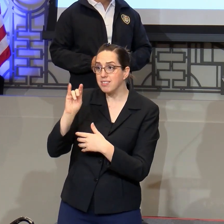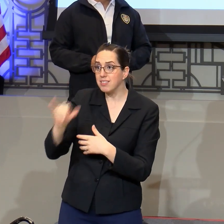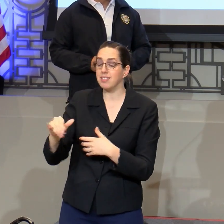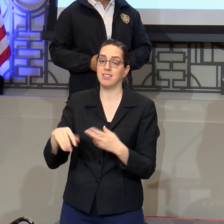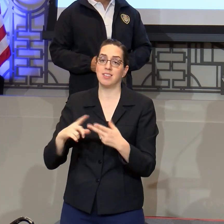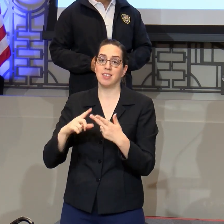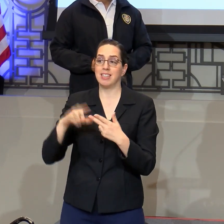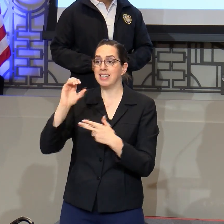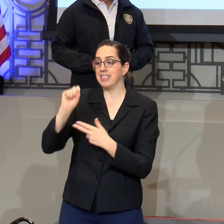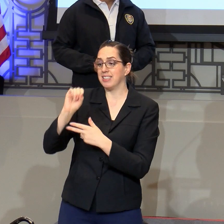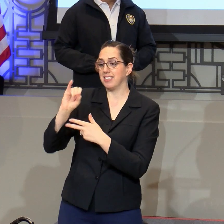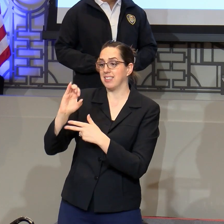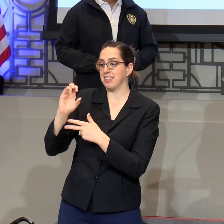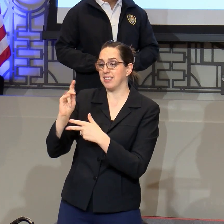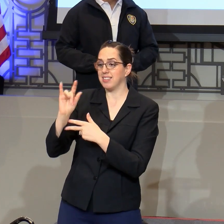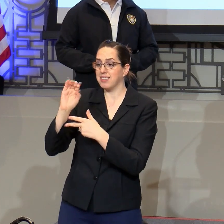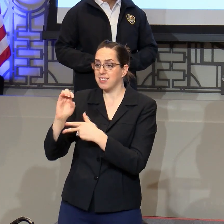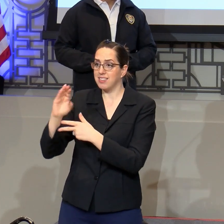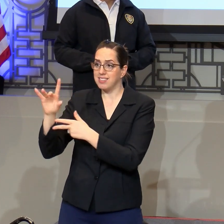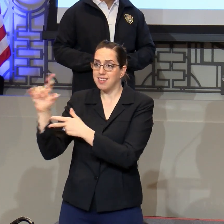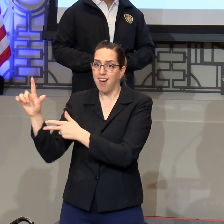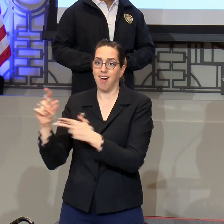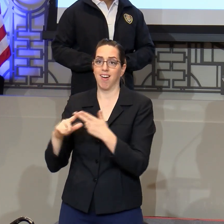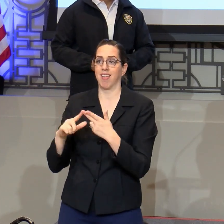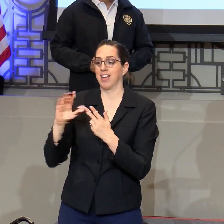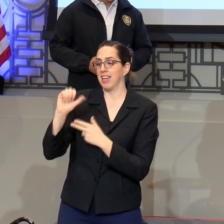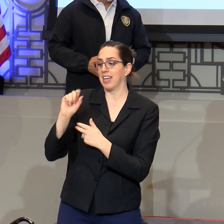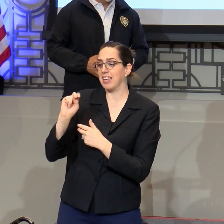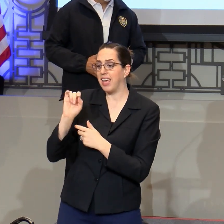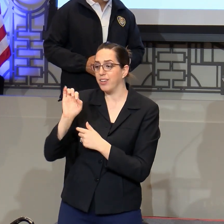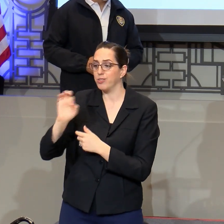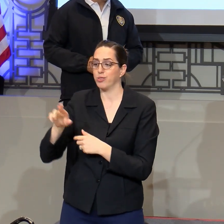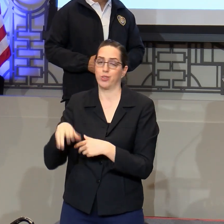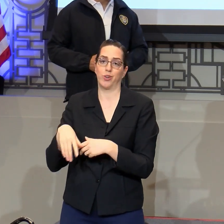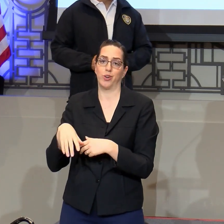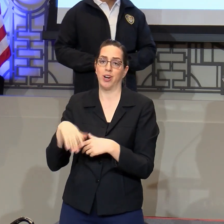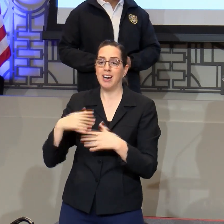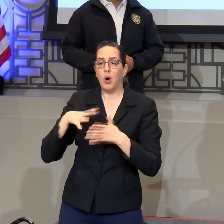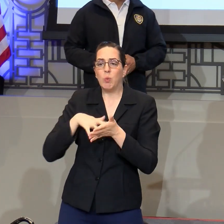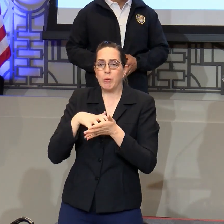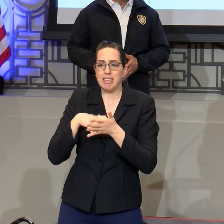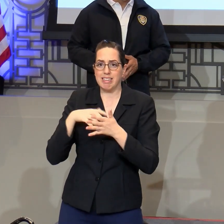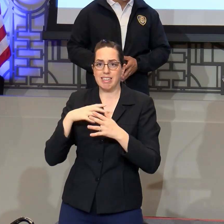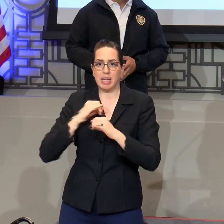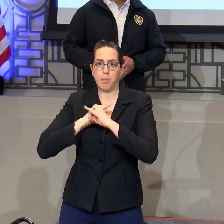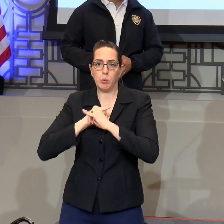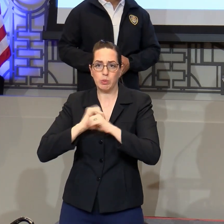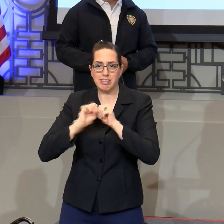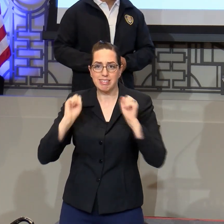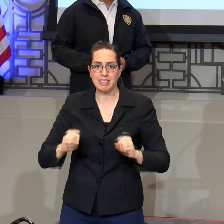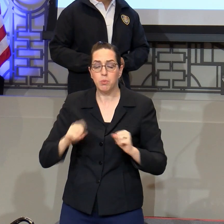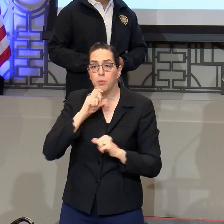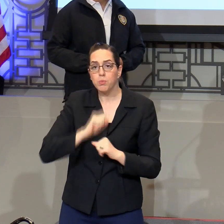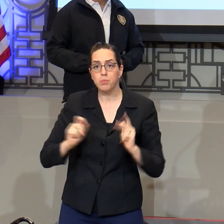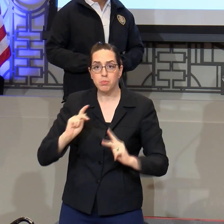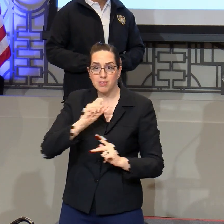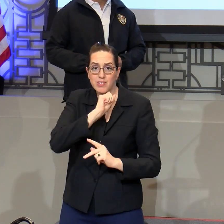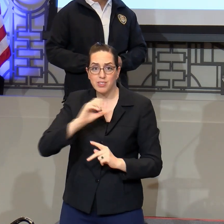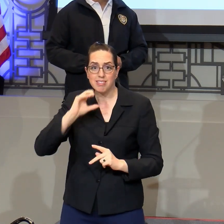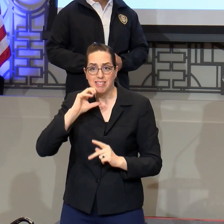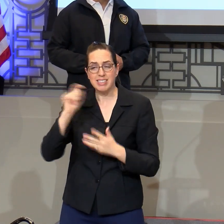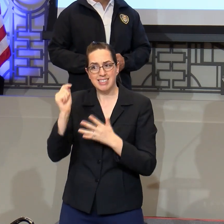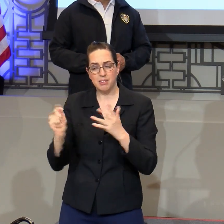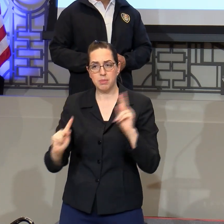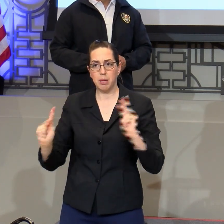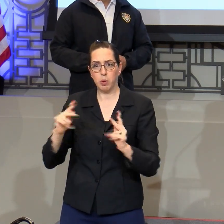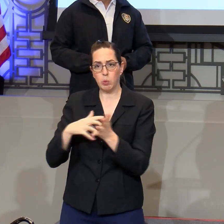cell, recovering from cancer, a weakened immune system, senior citizens. These are individuals that I'm